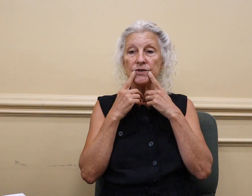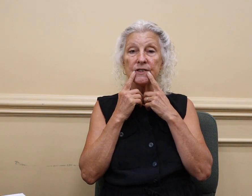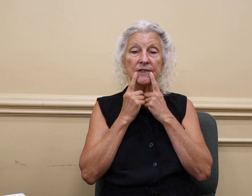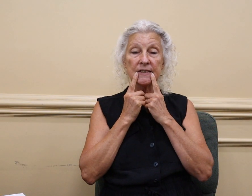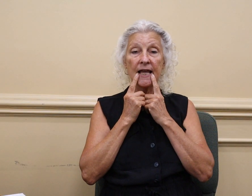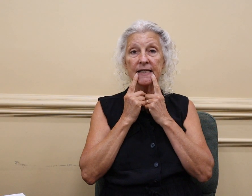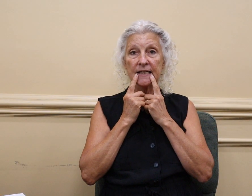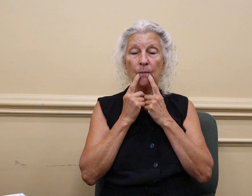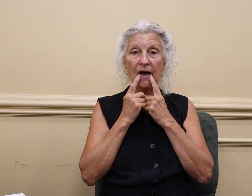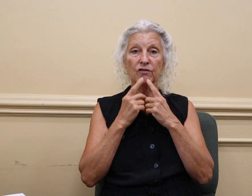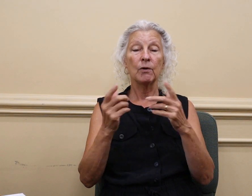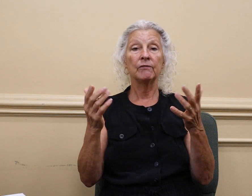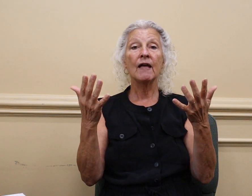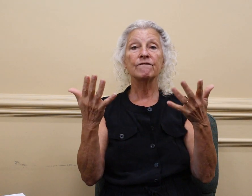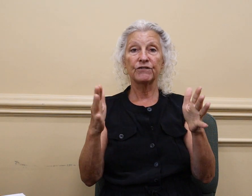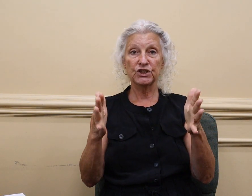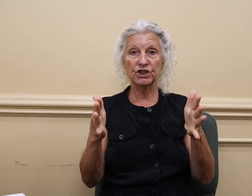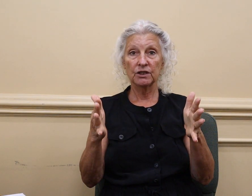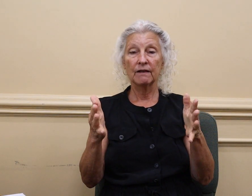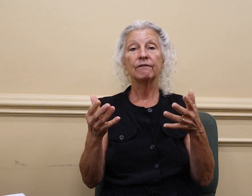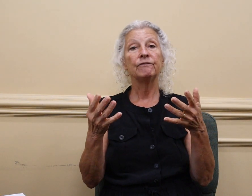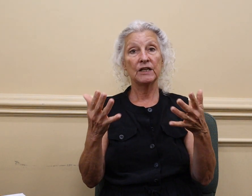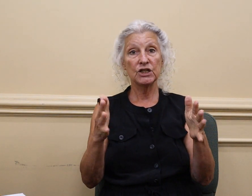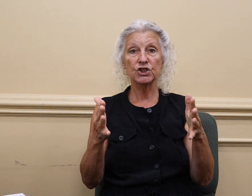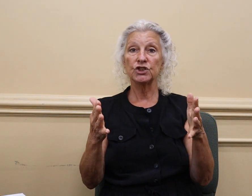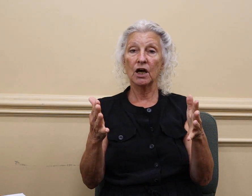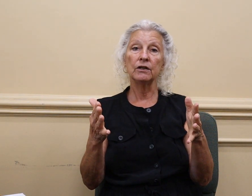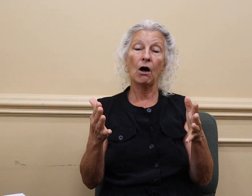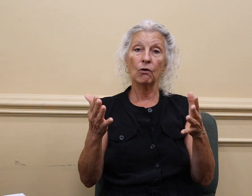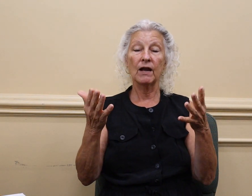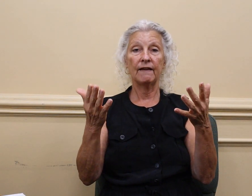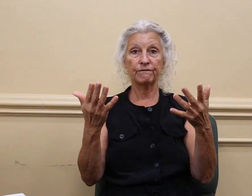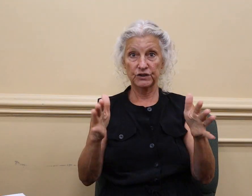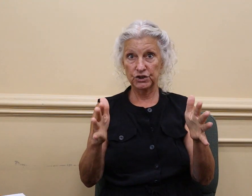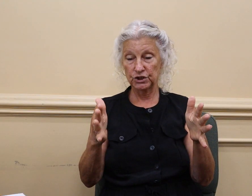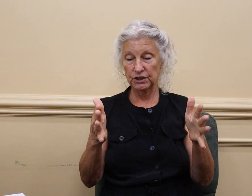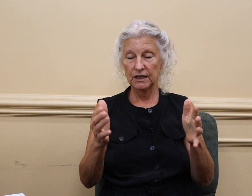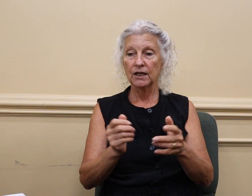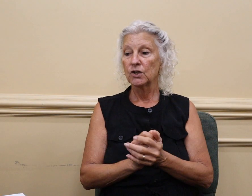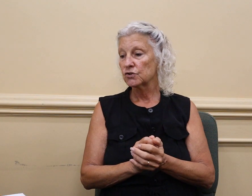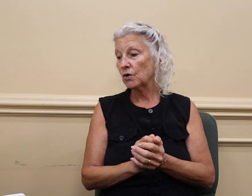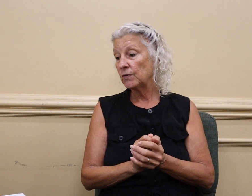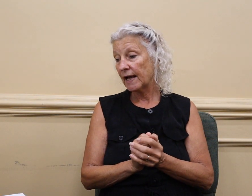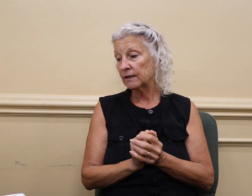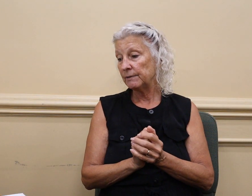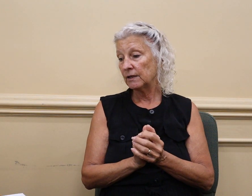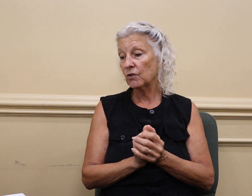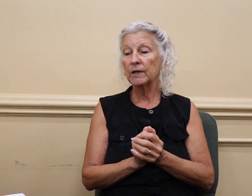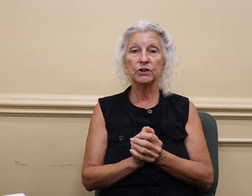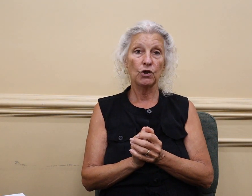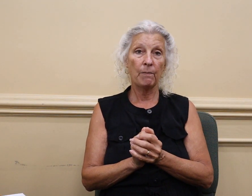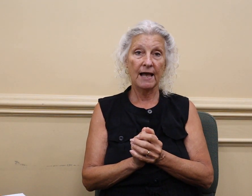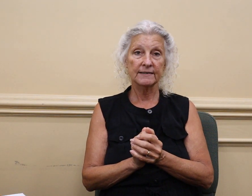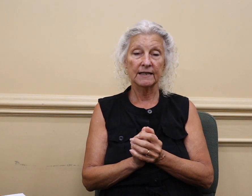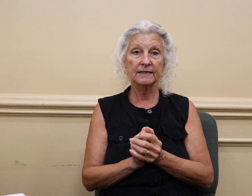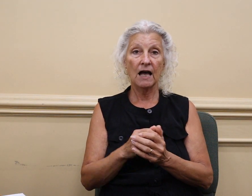And this is an ASL mouth movement. Finished, done, already. So that can be another way to show past tense.